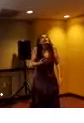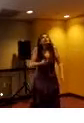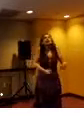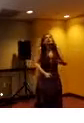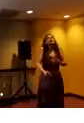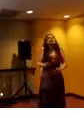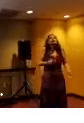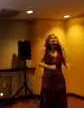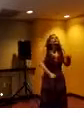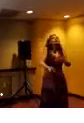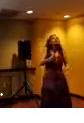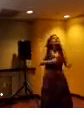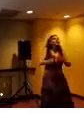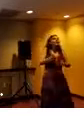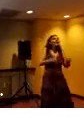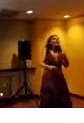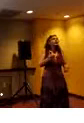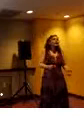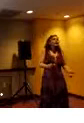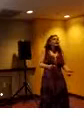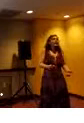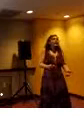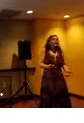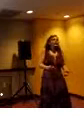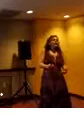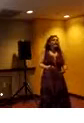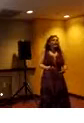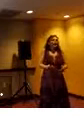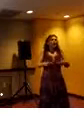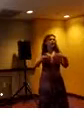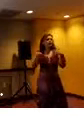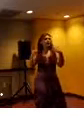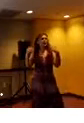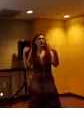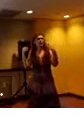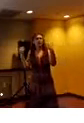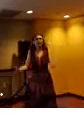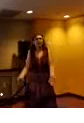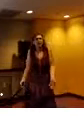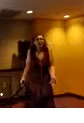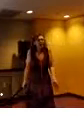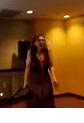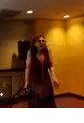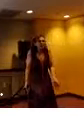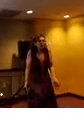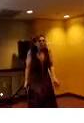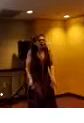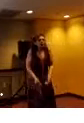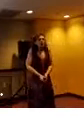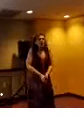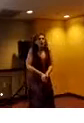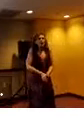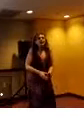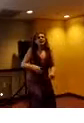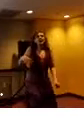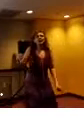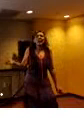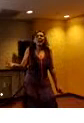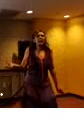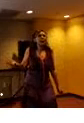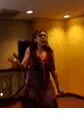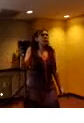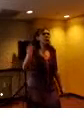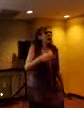are reverse engineering specifications in order to fulfill the needs. So when I look